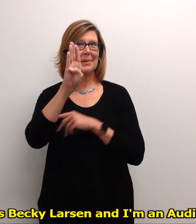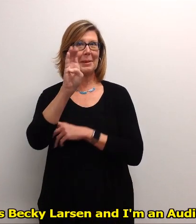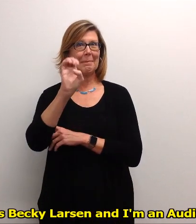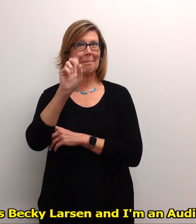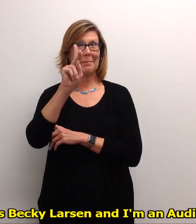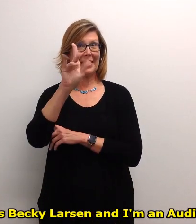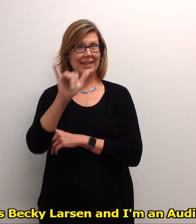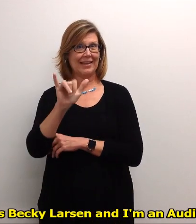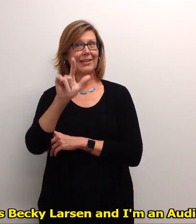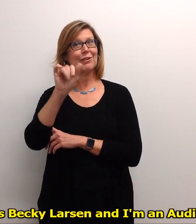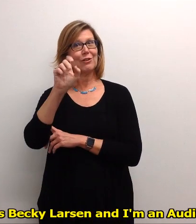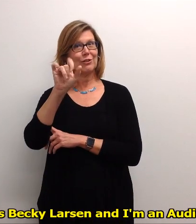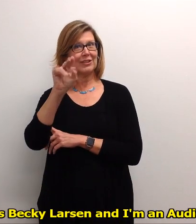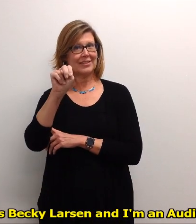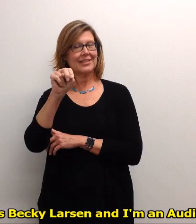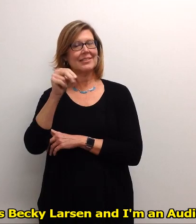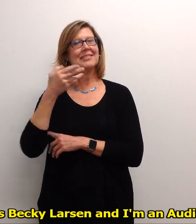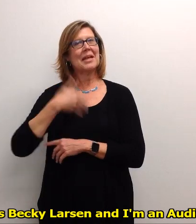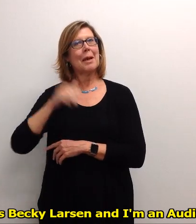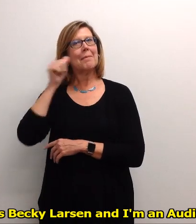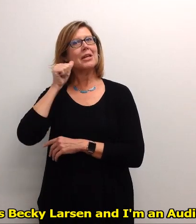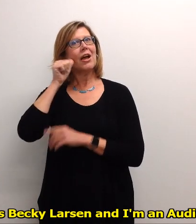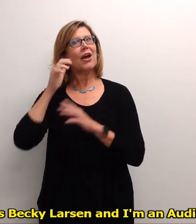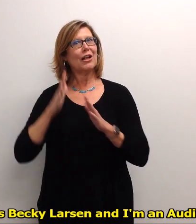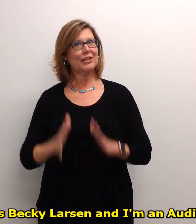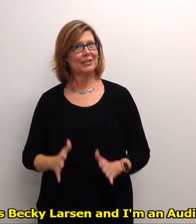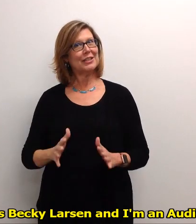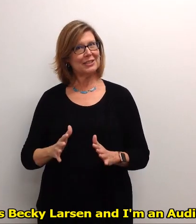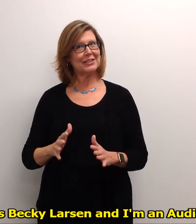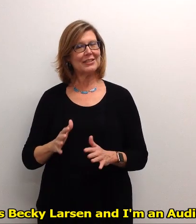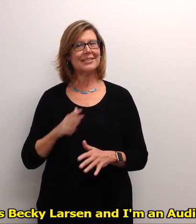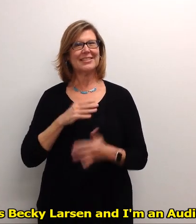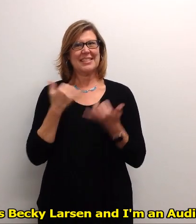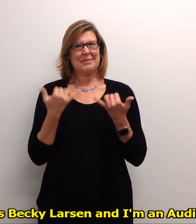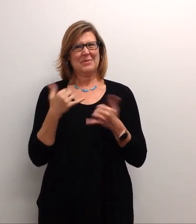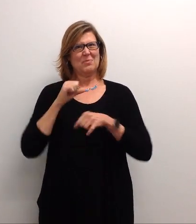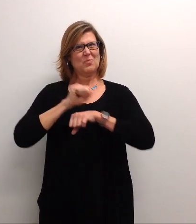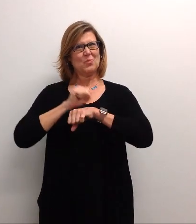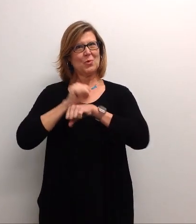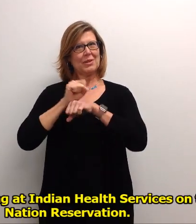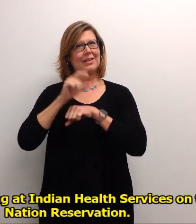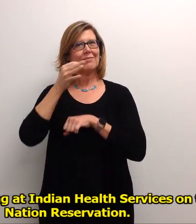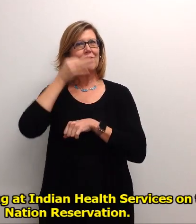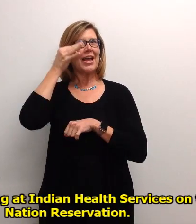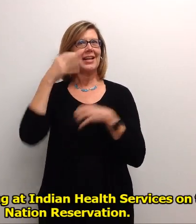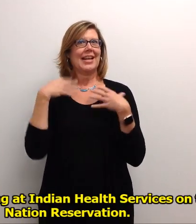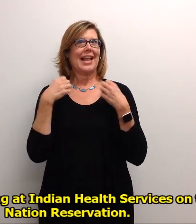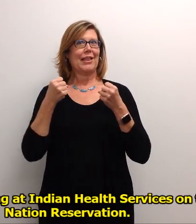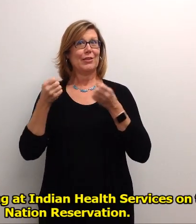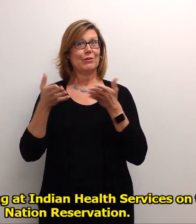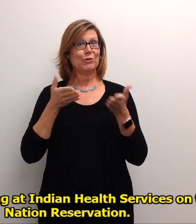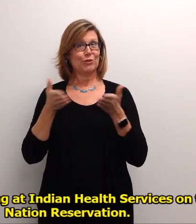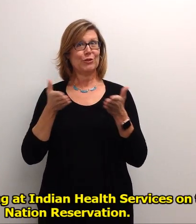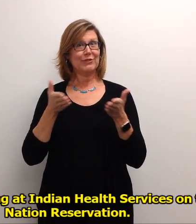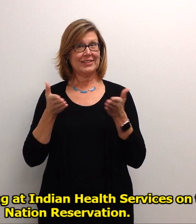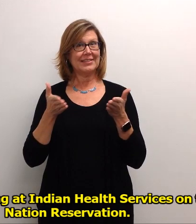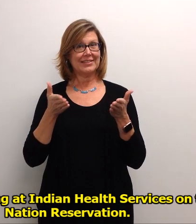Sure. My name is Becky Larsen, and I'm an audiologist. I'm currently working